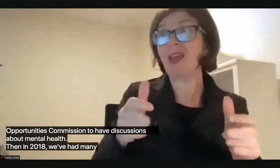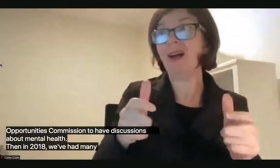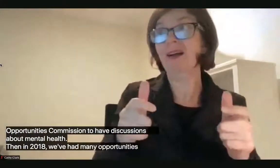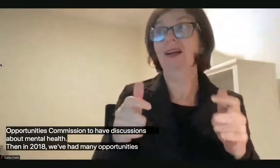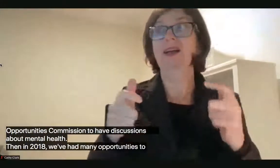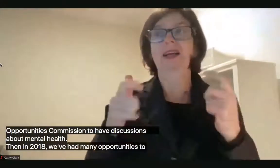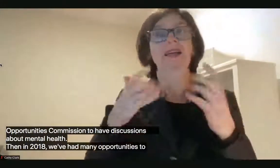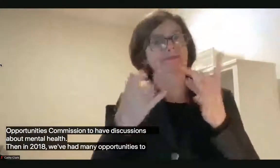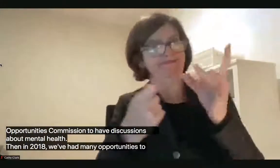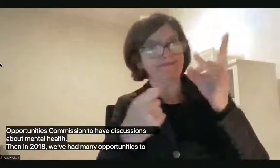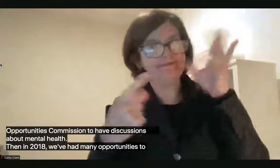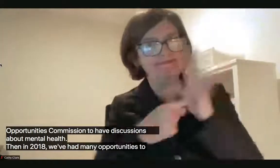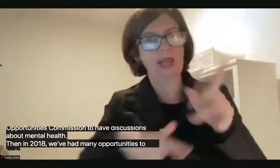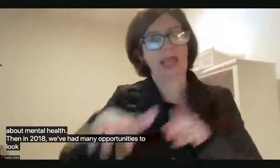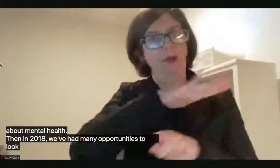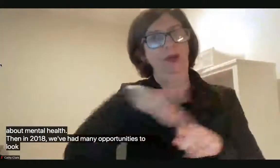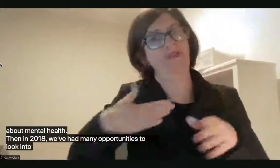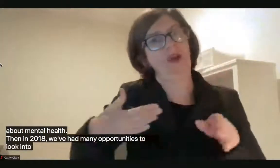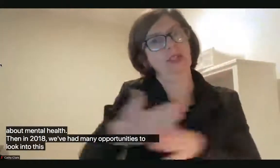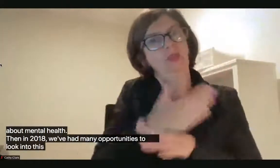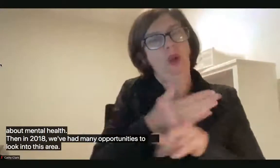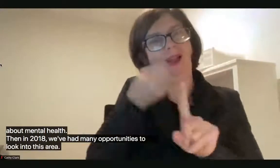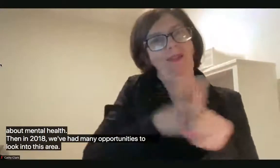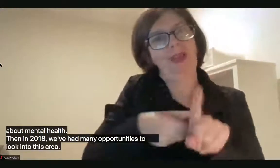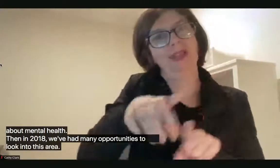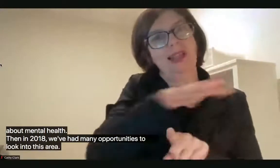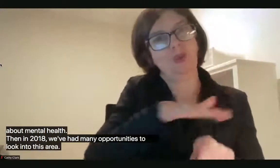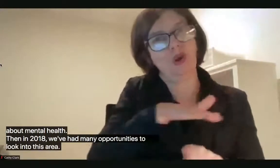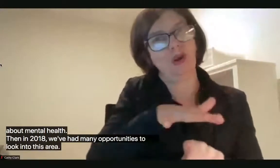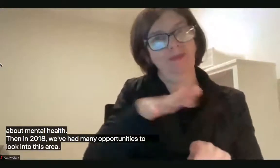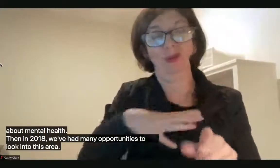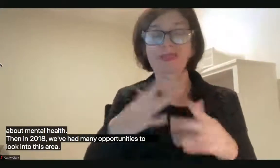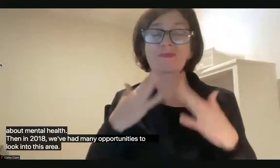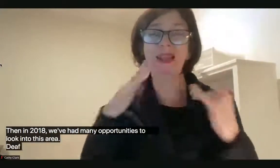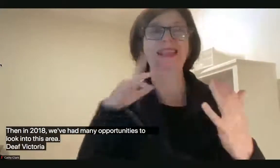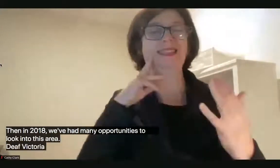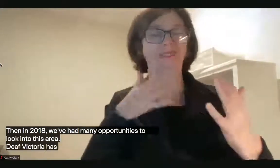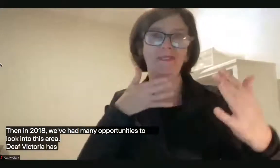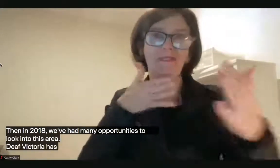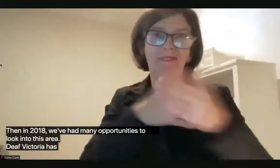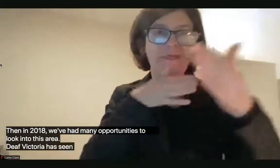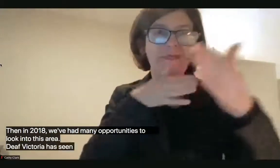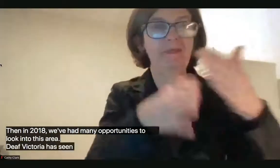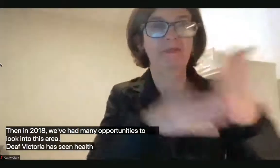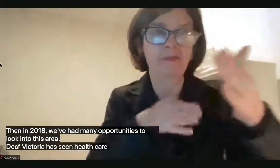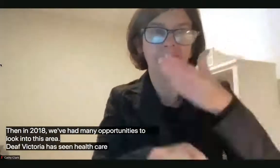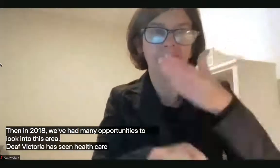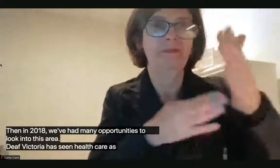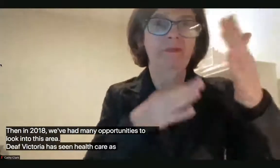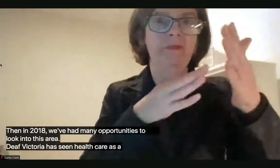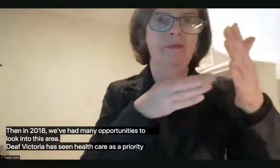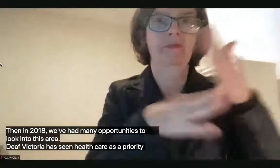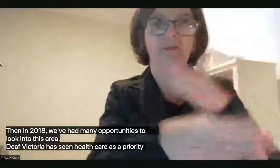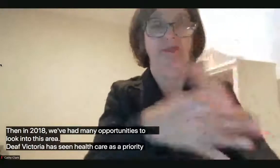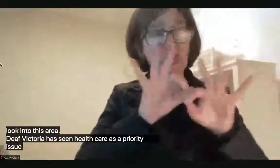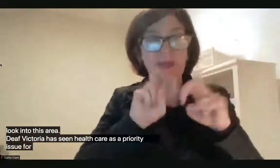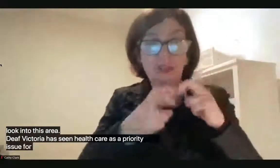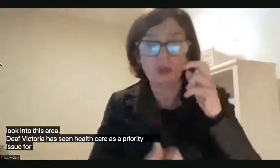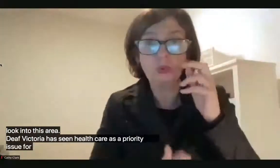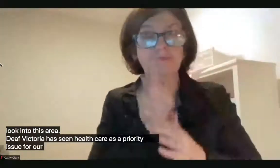Deaf Victoria has seen healthcare as a priority issue for our advocacy often we see deaf people facing barriers in the